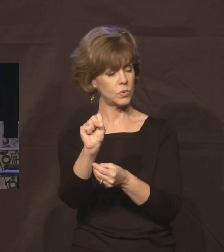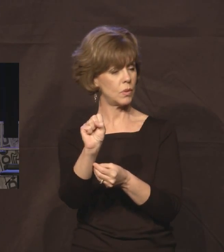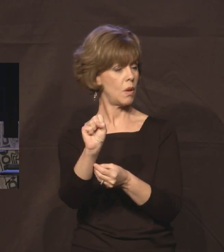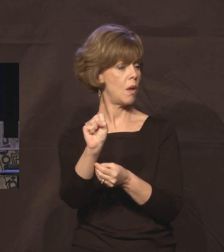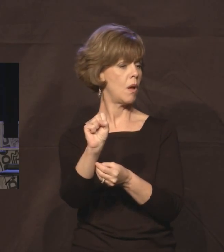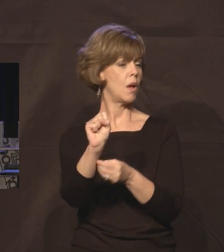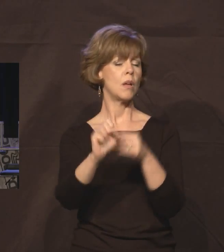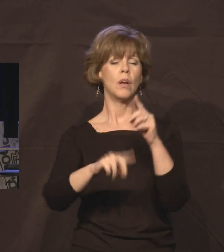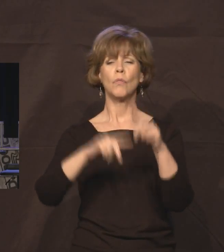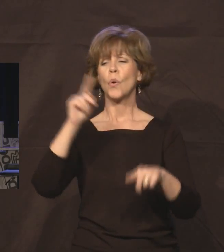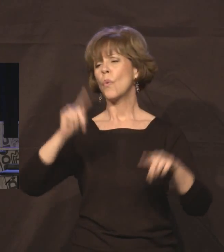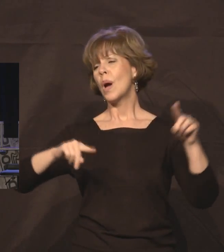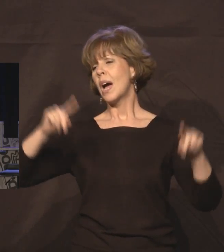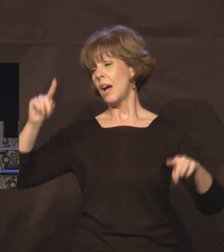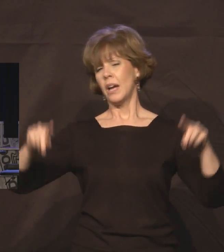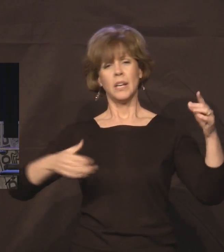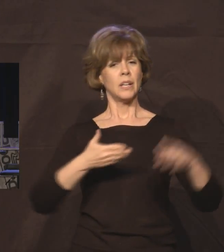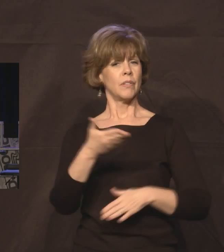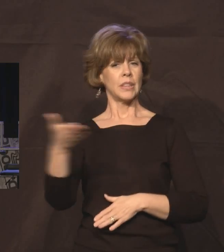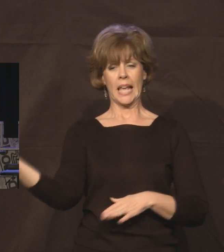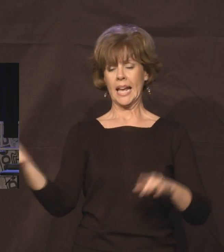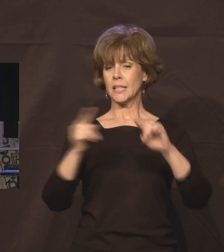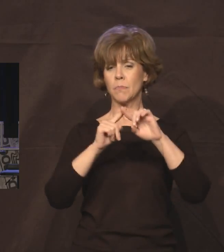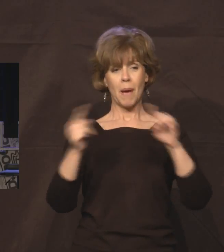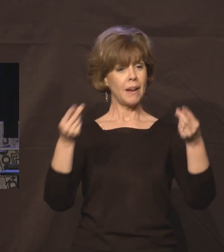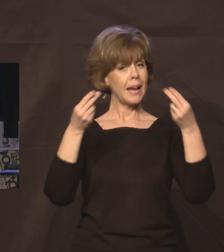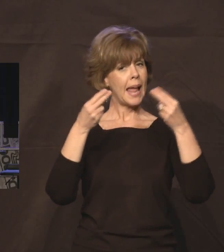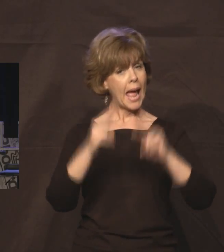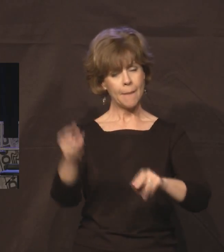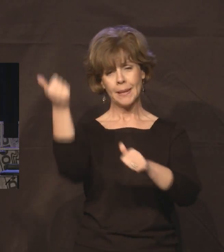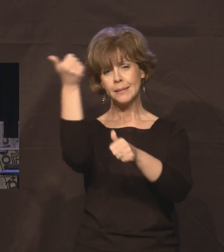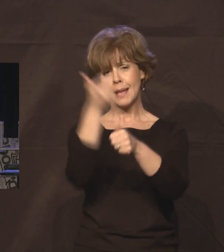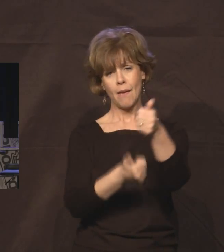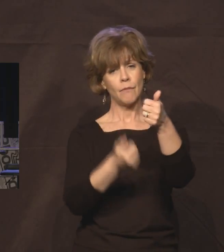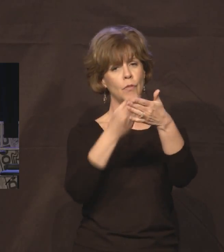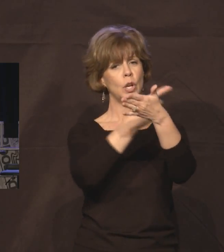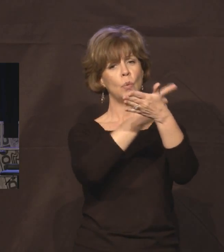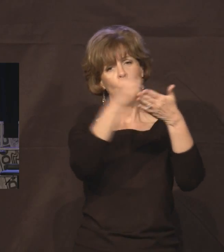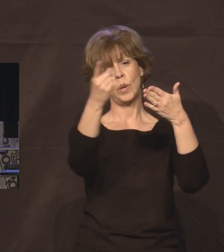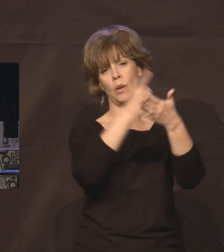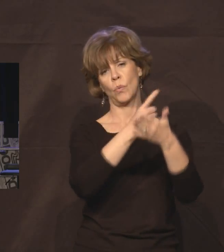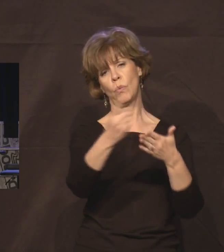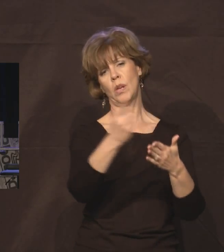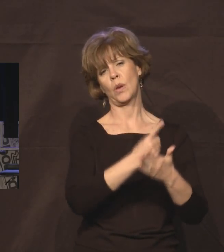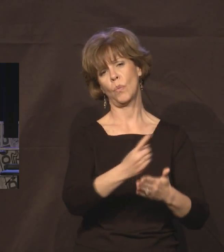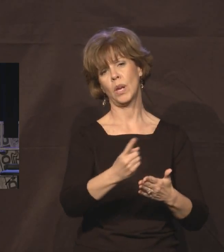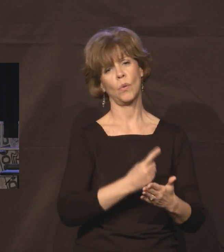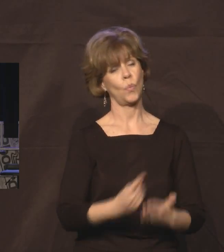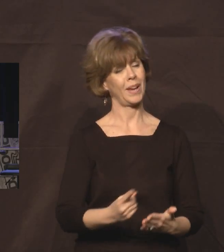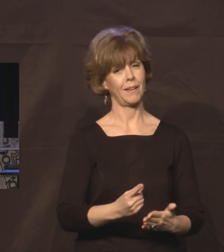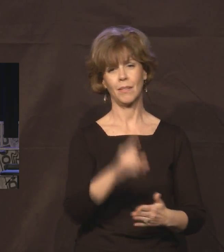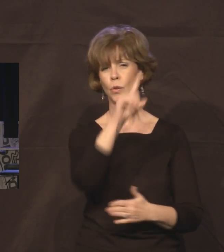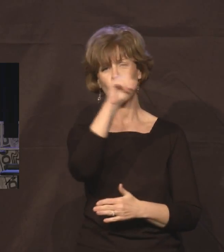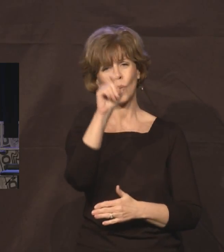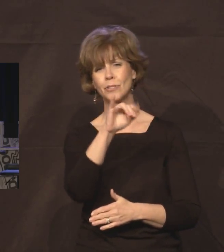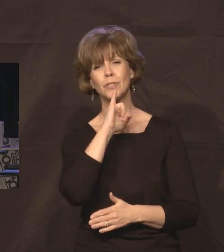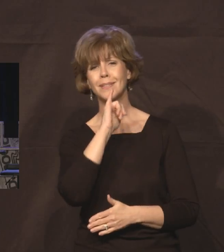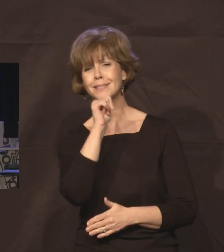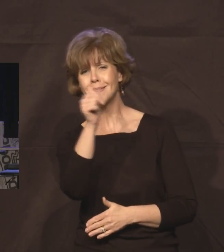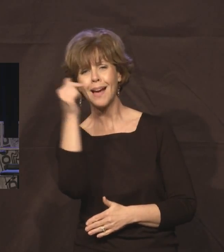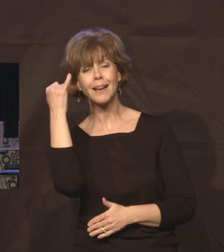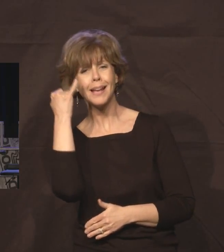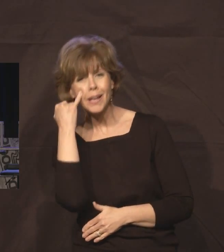a variety of things, but I'm telling you, it happens every single week. And the question is not if. The question